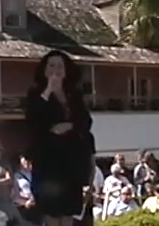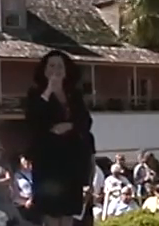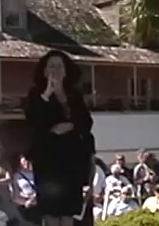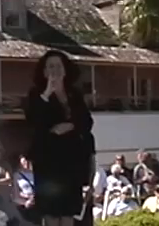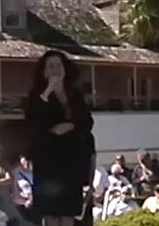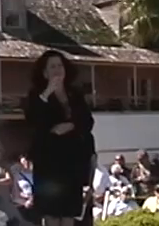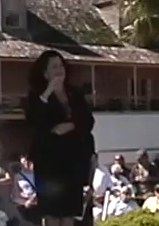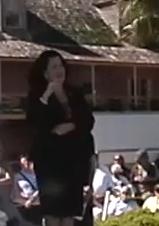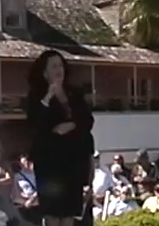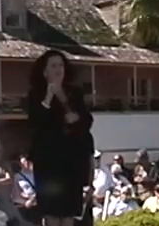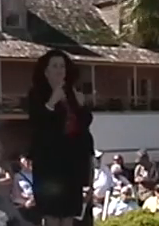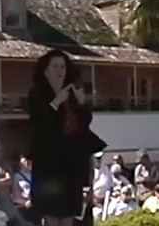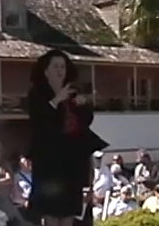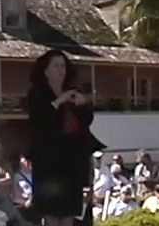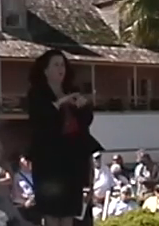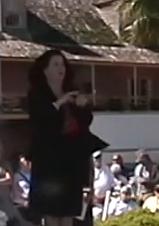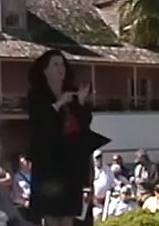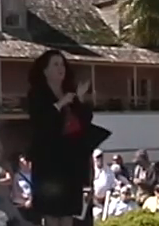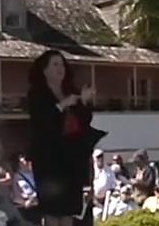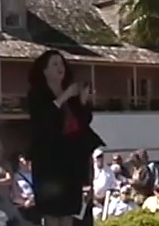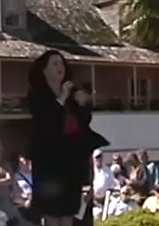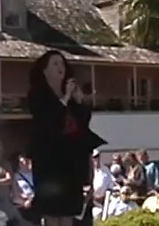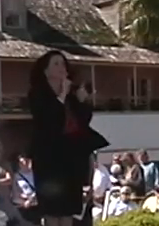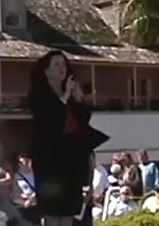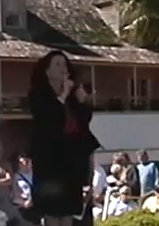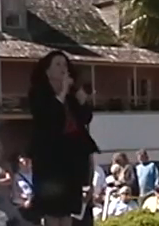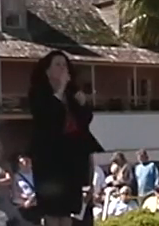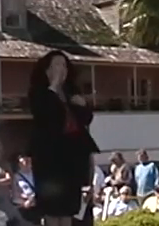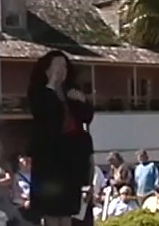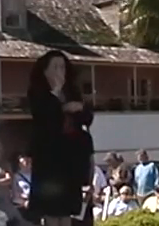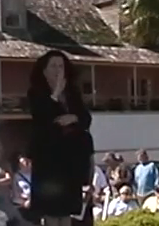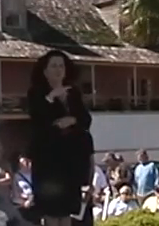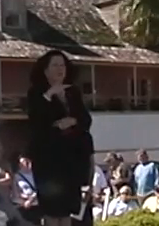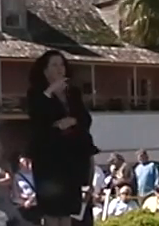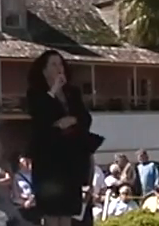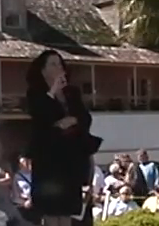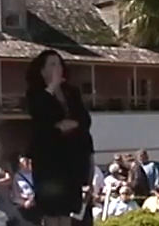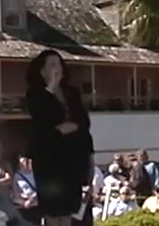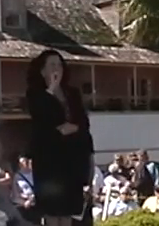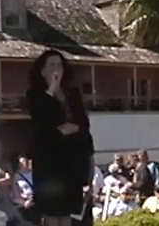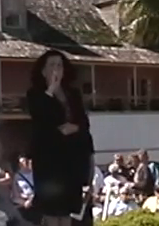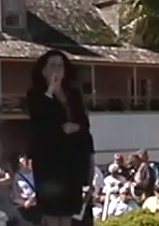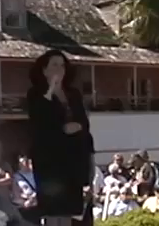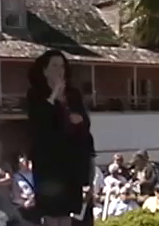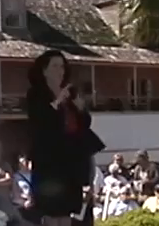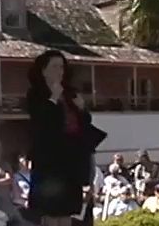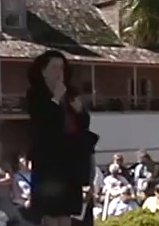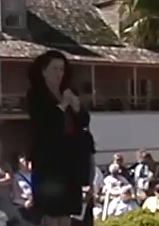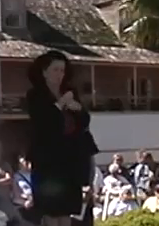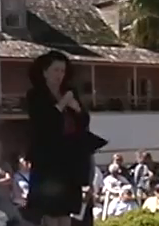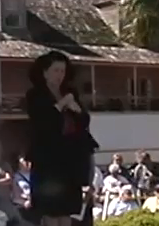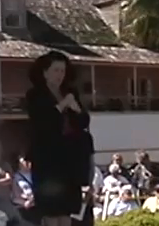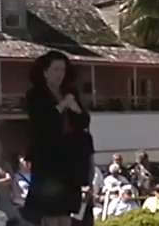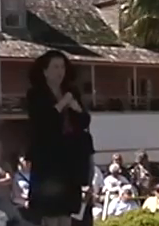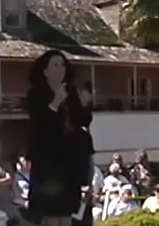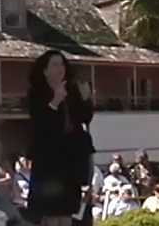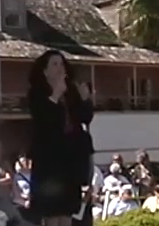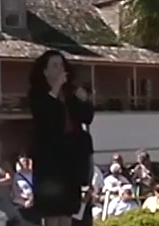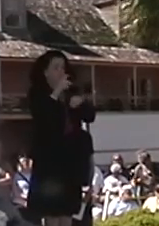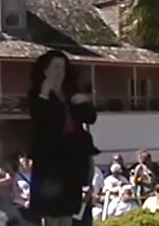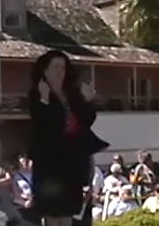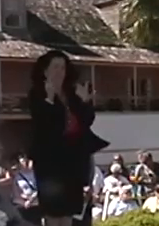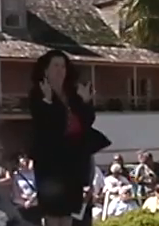Puerto Rican delegate and vice president of the courts in Cadiz, who drafted Spain's first constitution